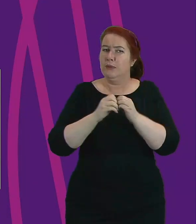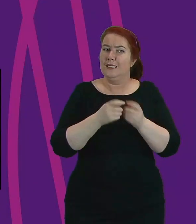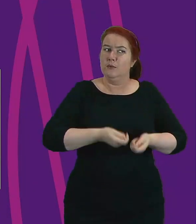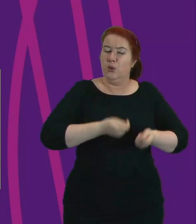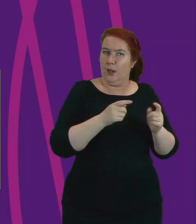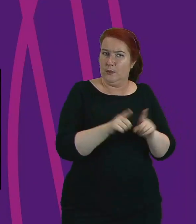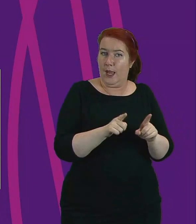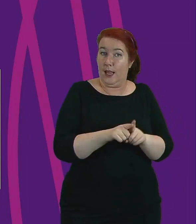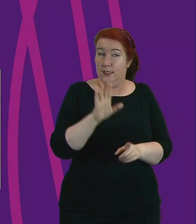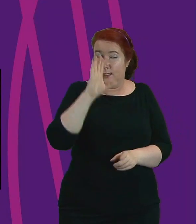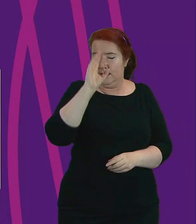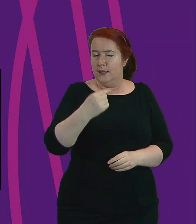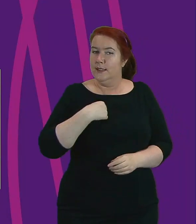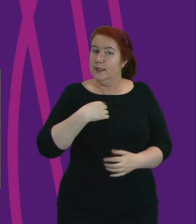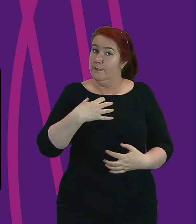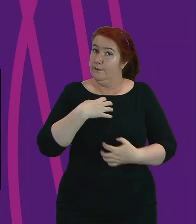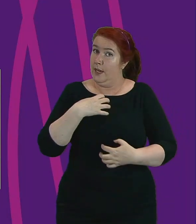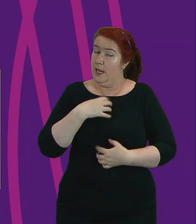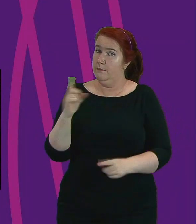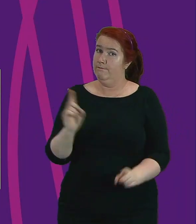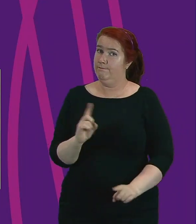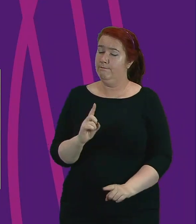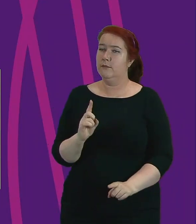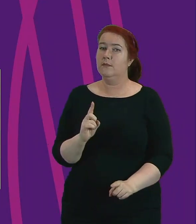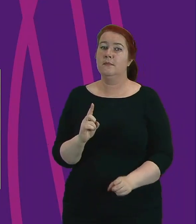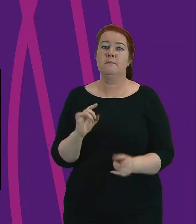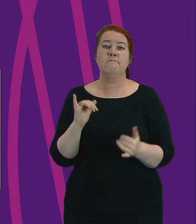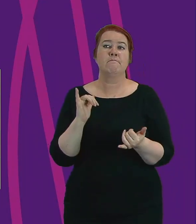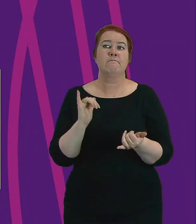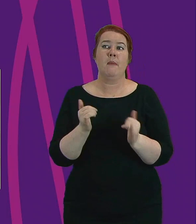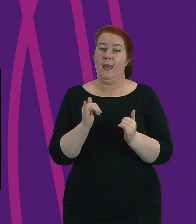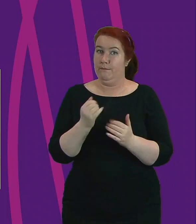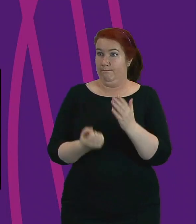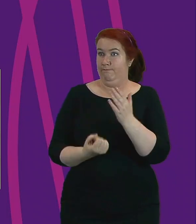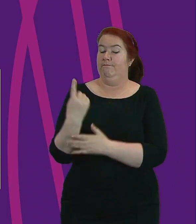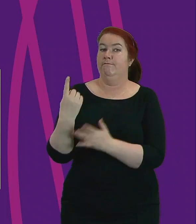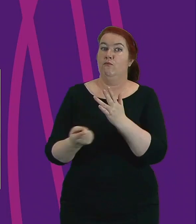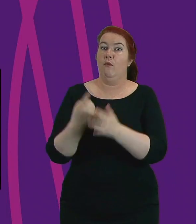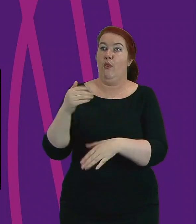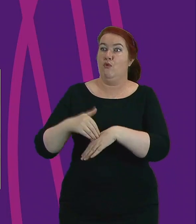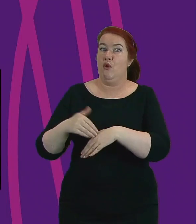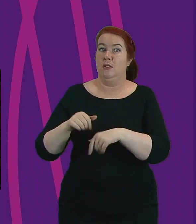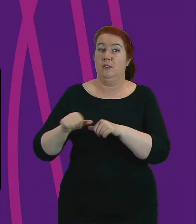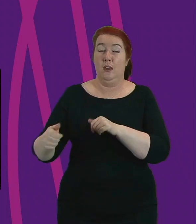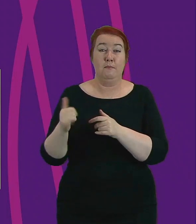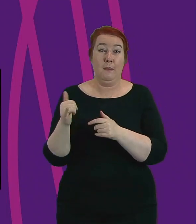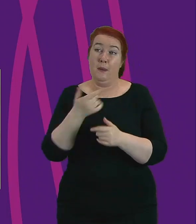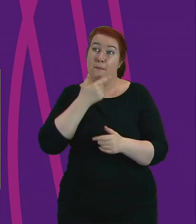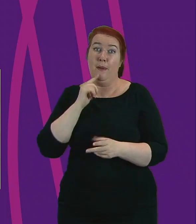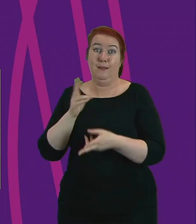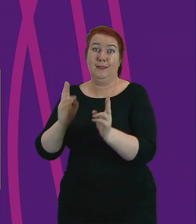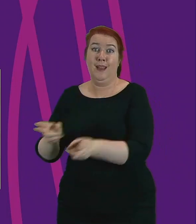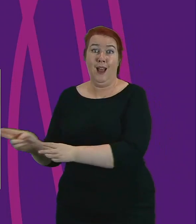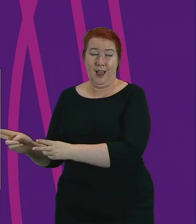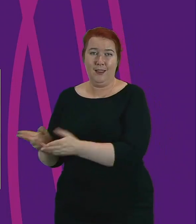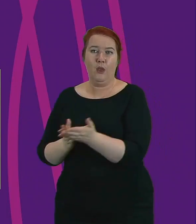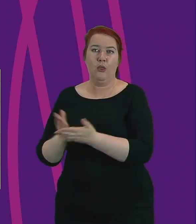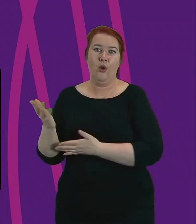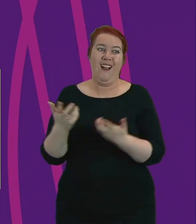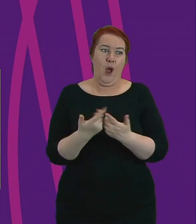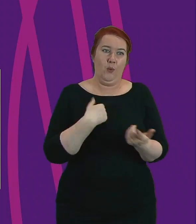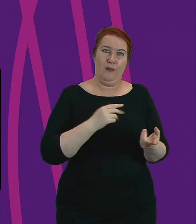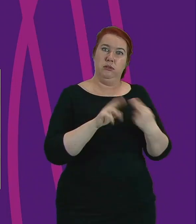I fear that there may be unintended consequences in terms of people losing their lives because of the response to COVID-19